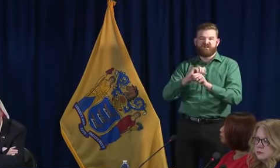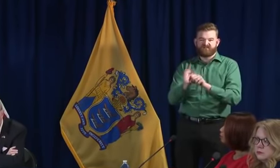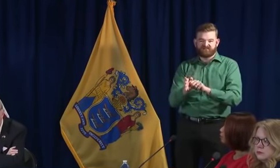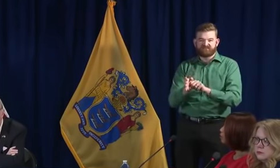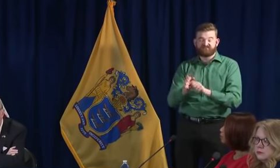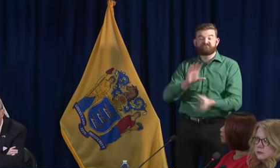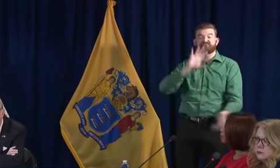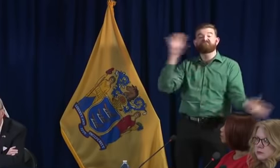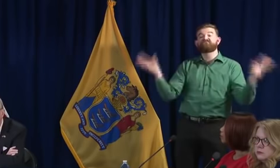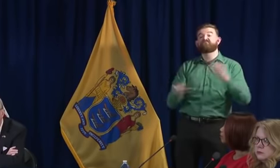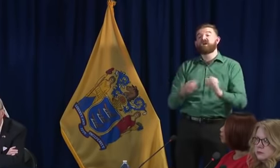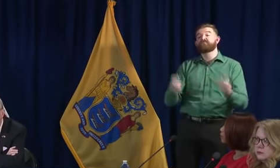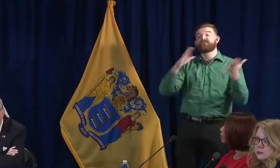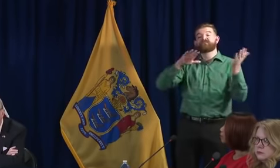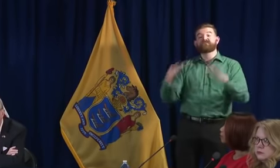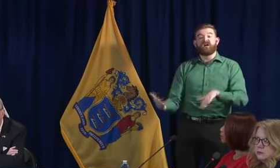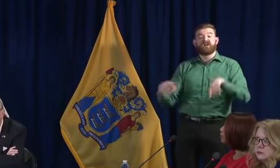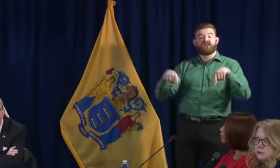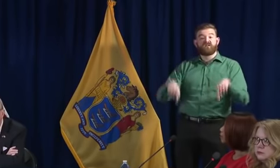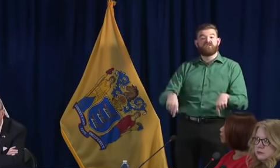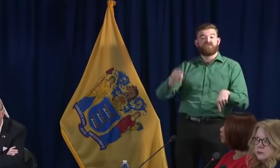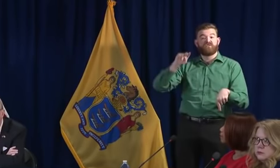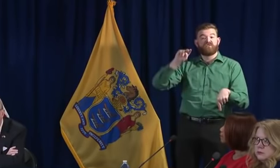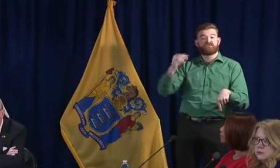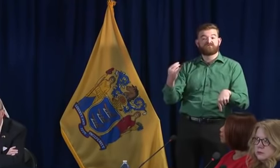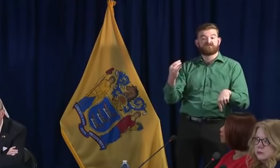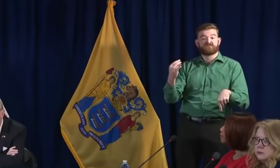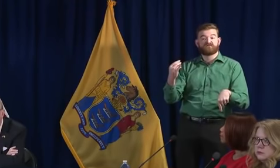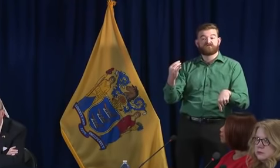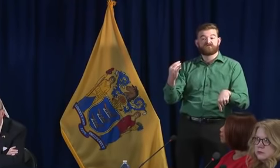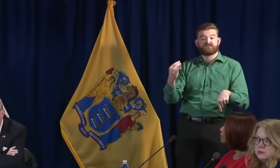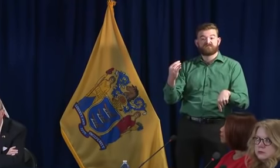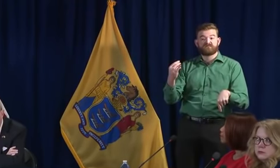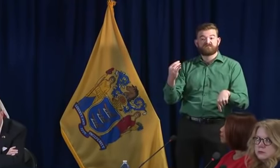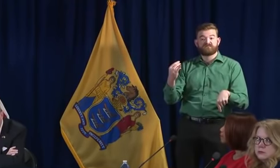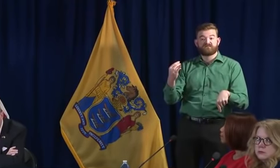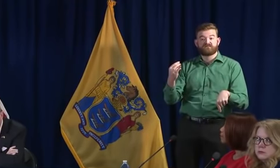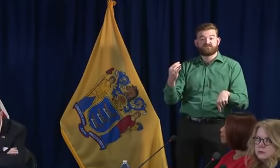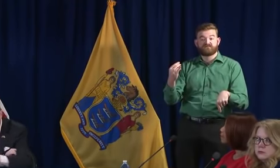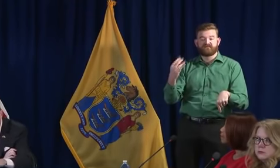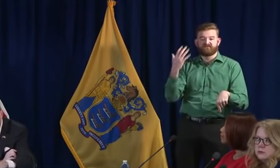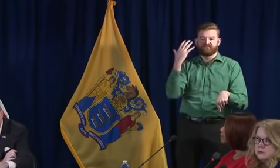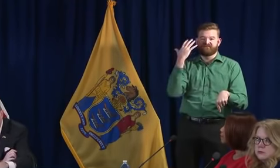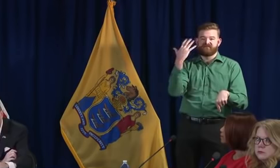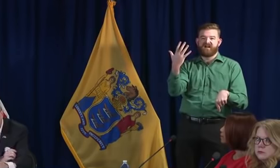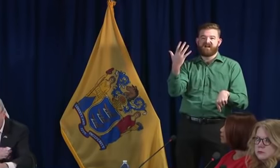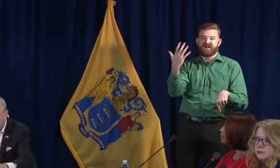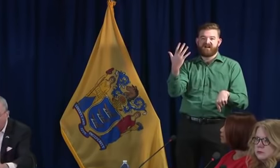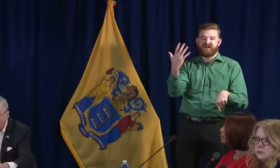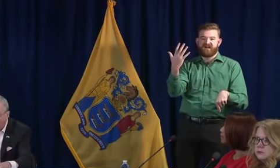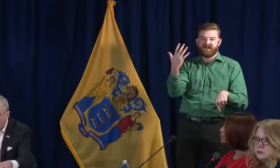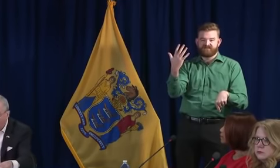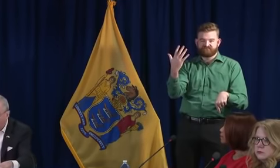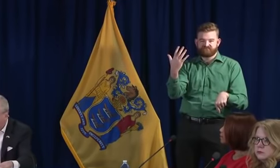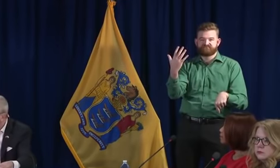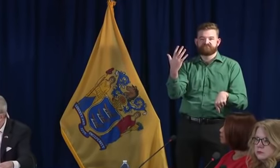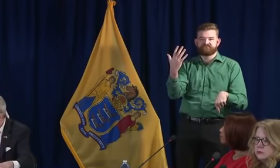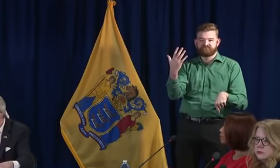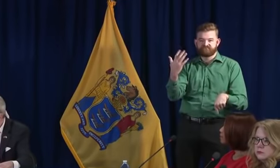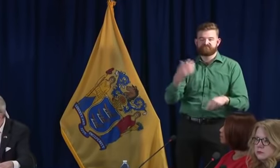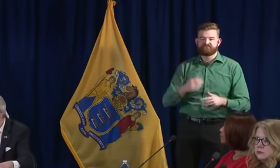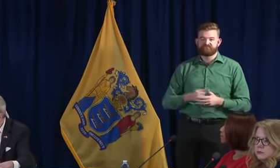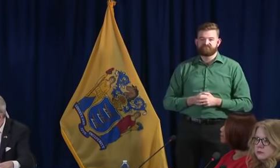the 427 positive cases. That includes 5 fatalities. Again, Judy will get into